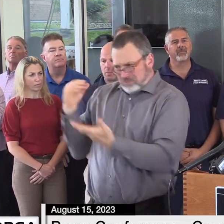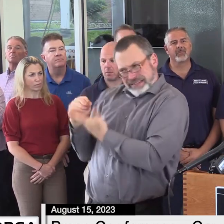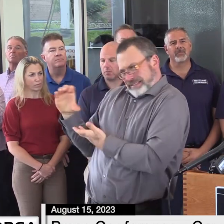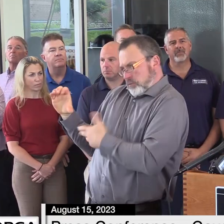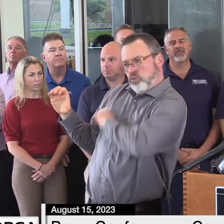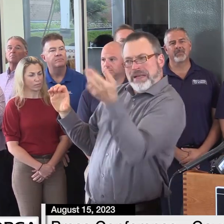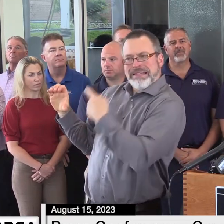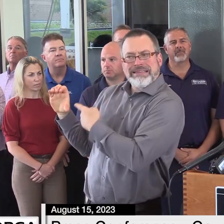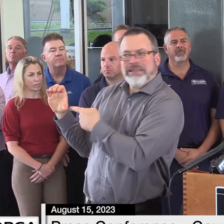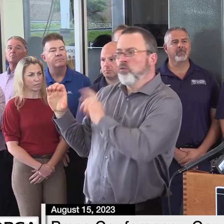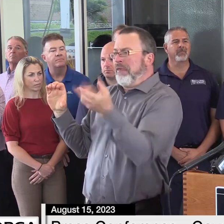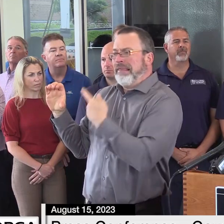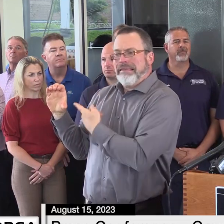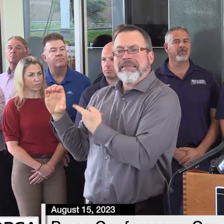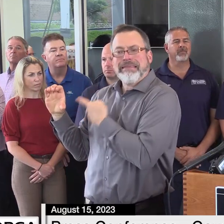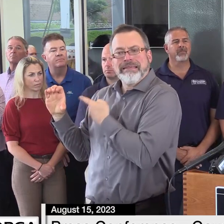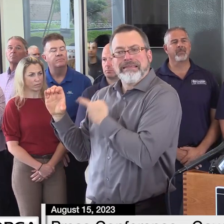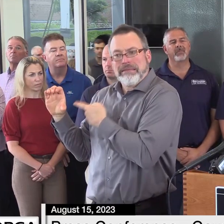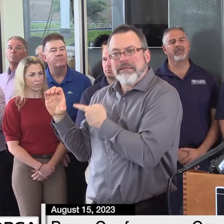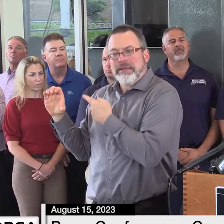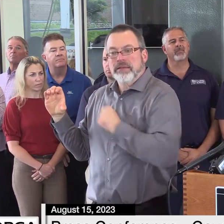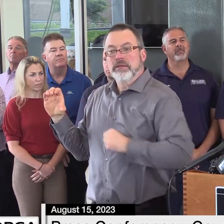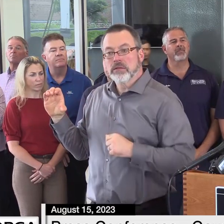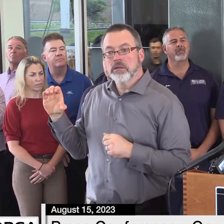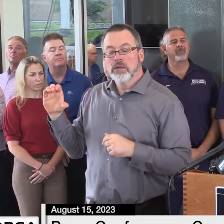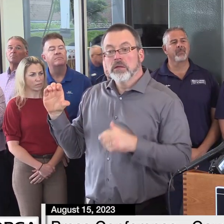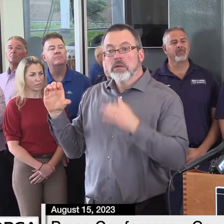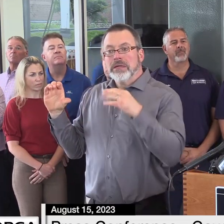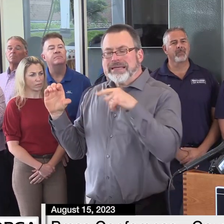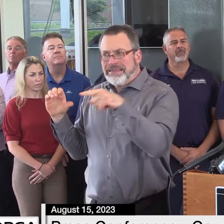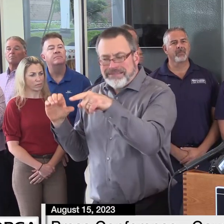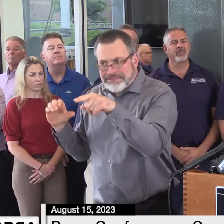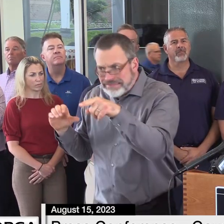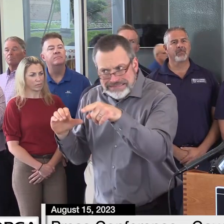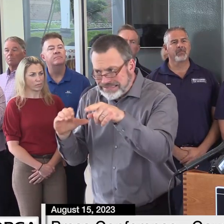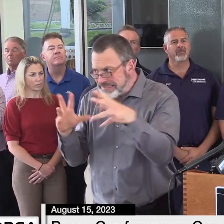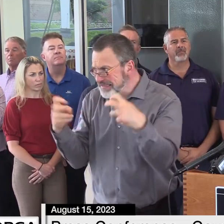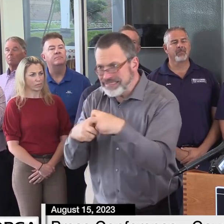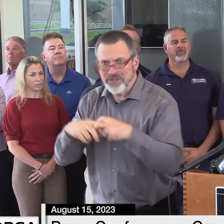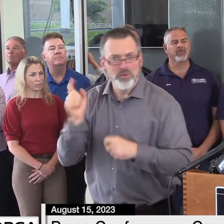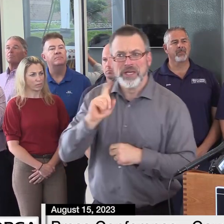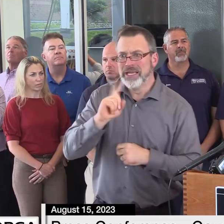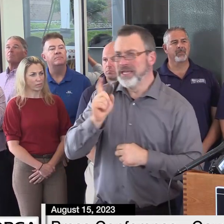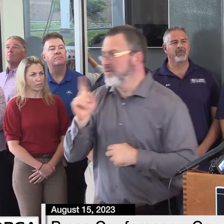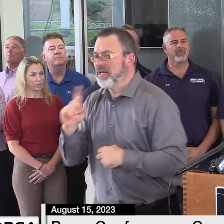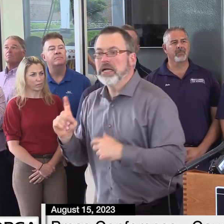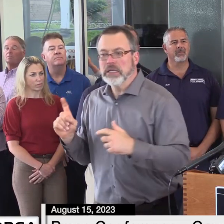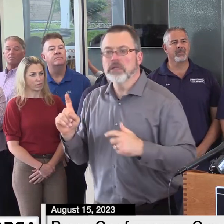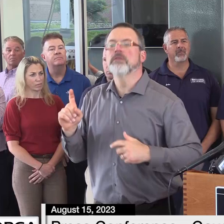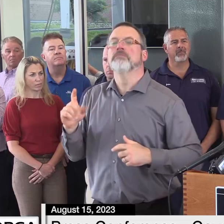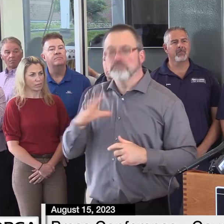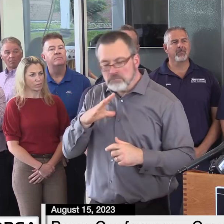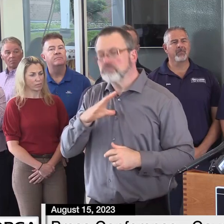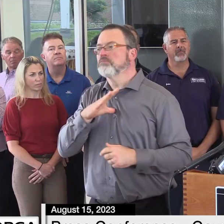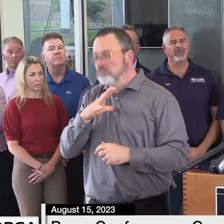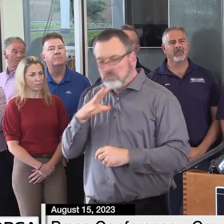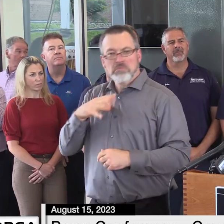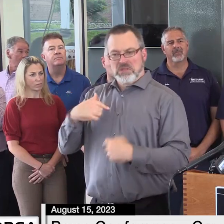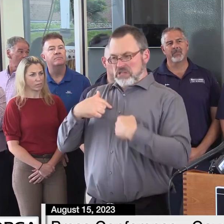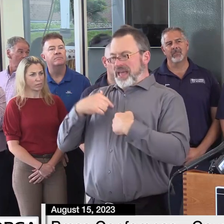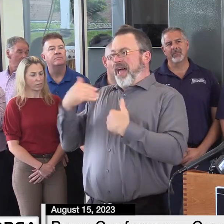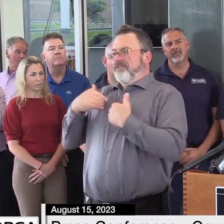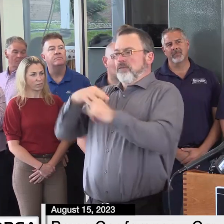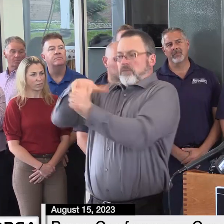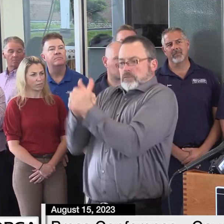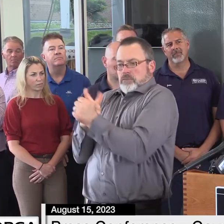If we run into short stockage for places to go, that's where we typically bring in the FEMA trailers, which are well